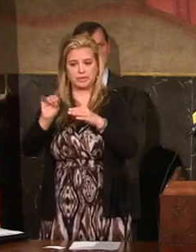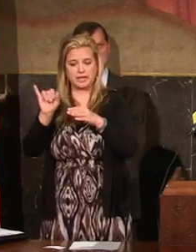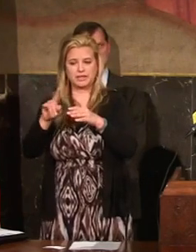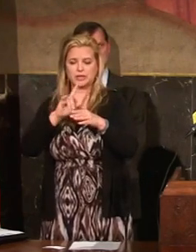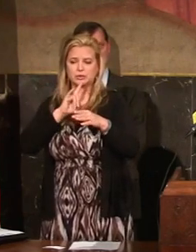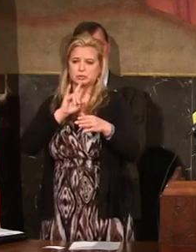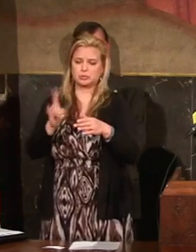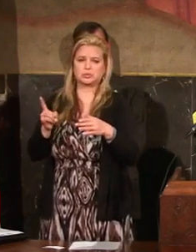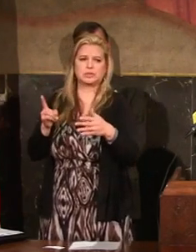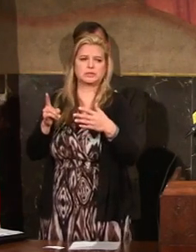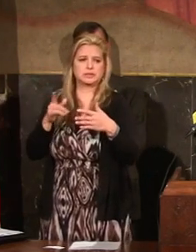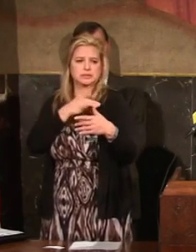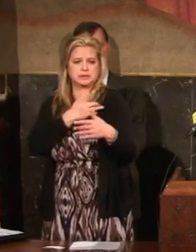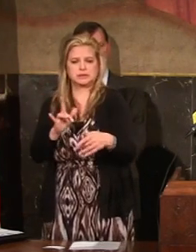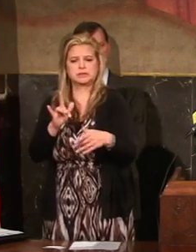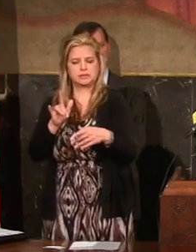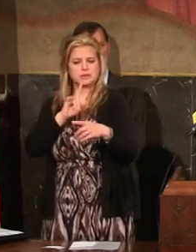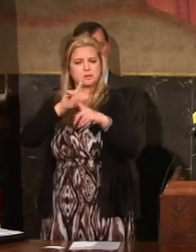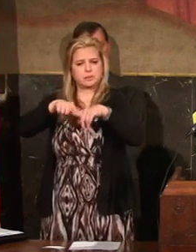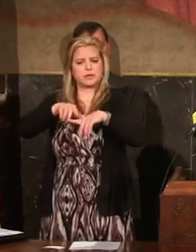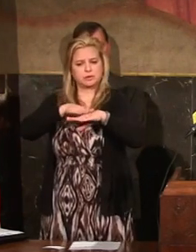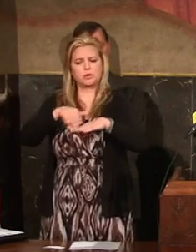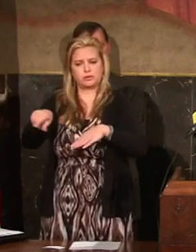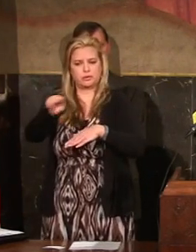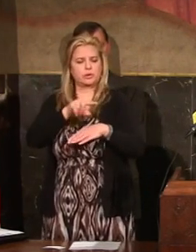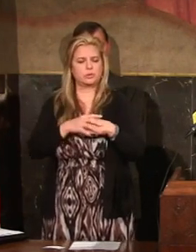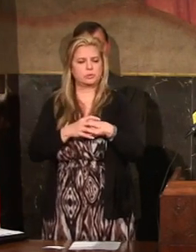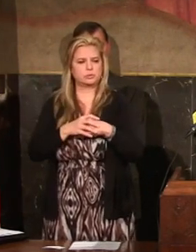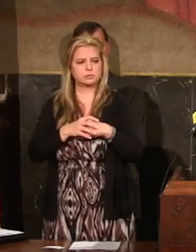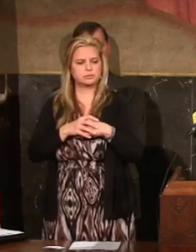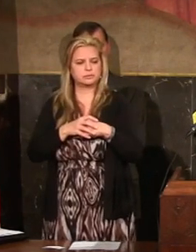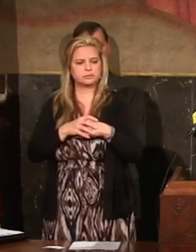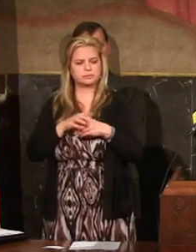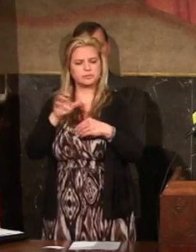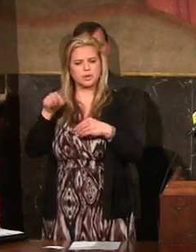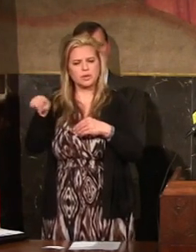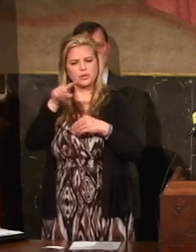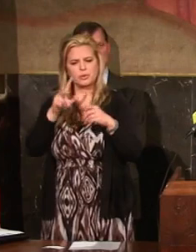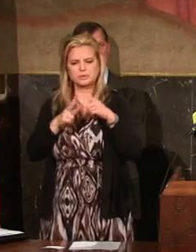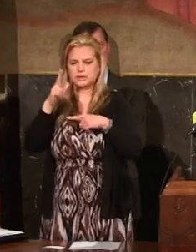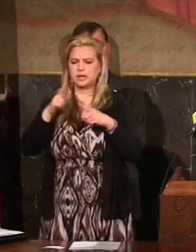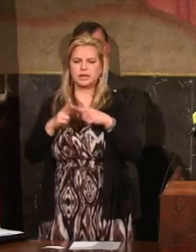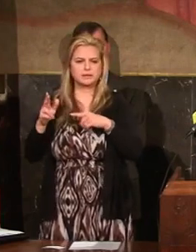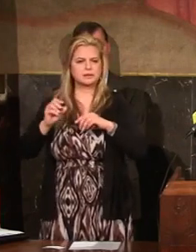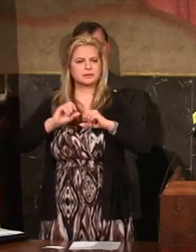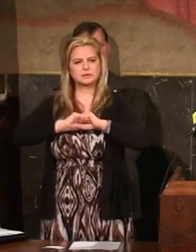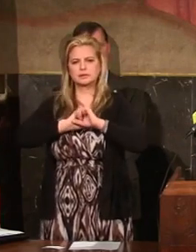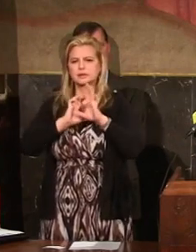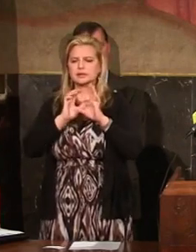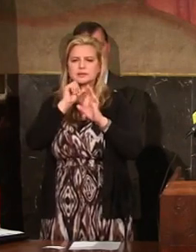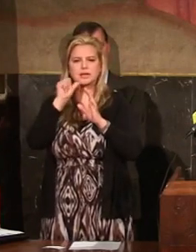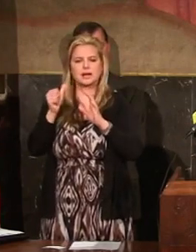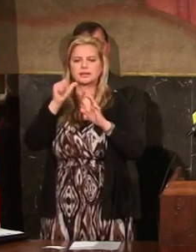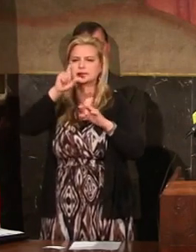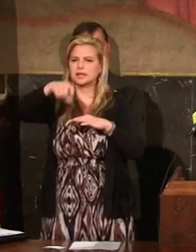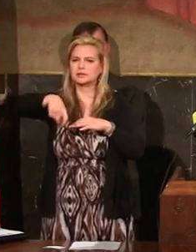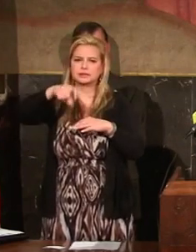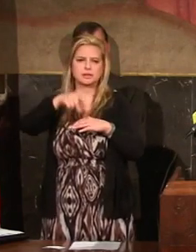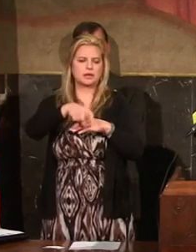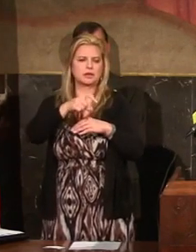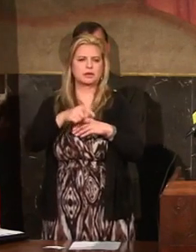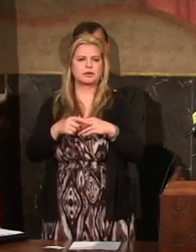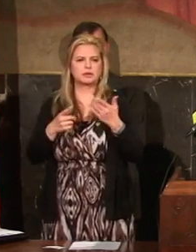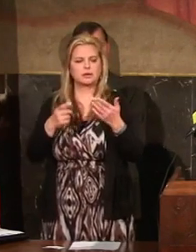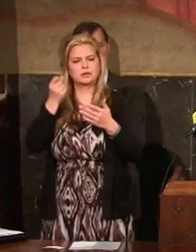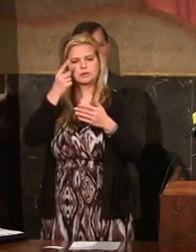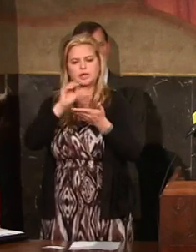vulnerable depend on. These cuts are entirely unnecessary. You know, it's one thing for the